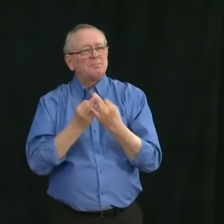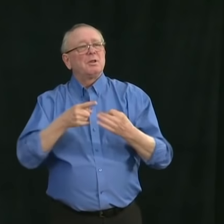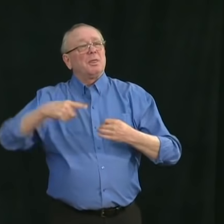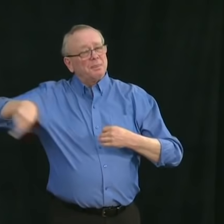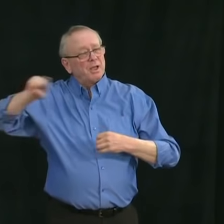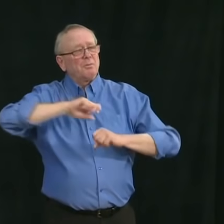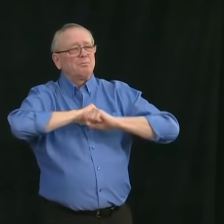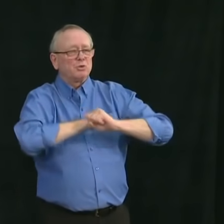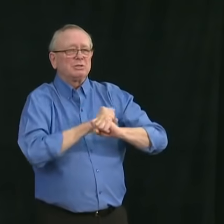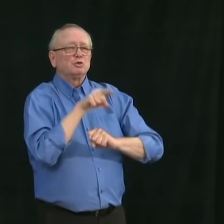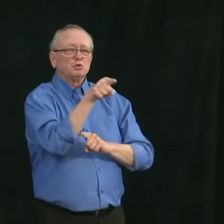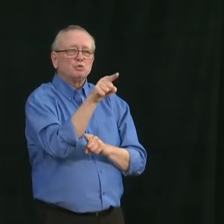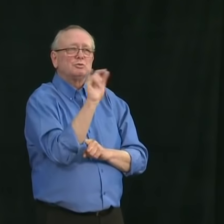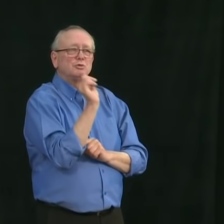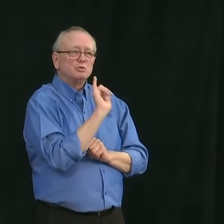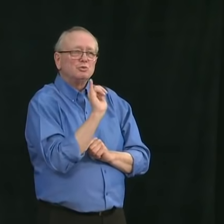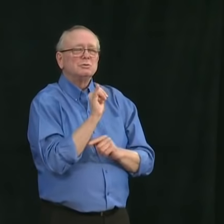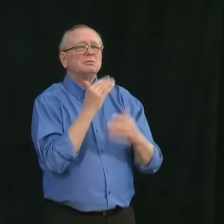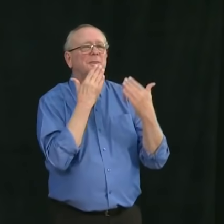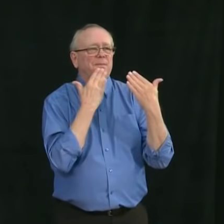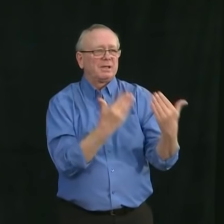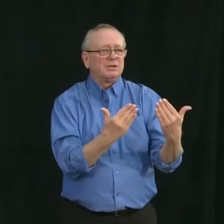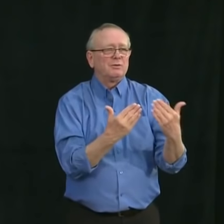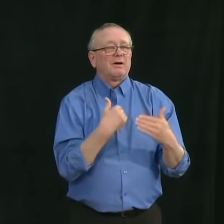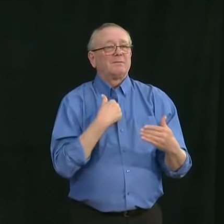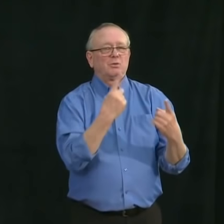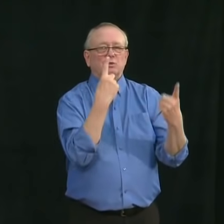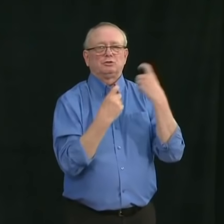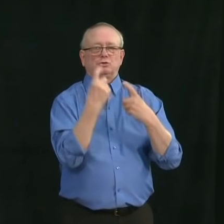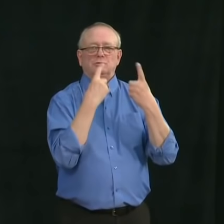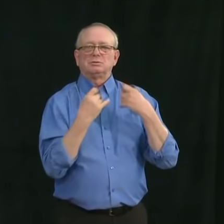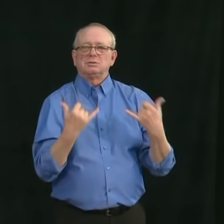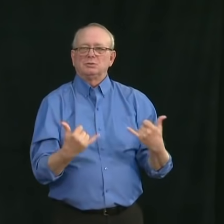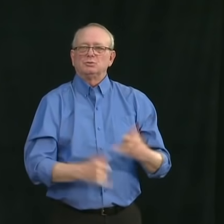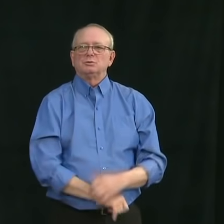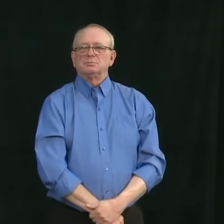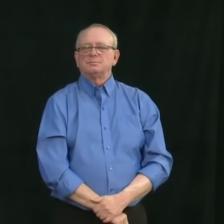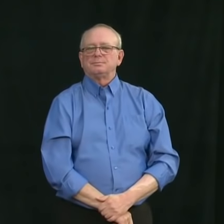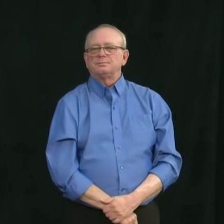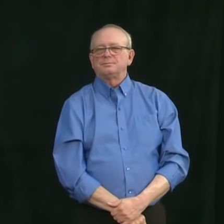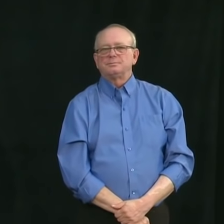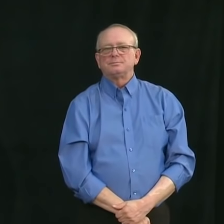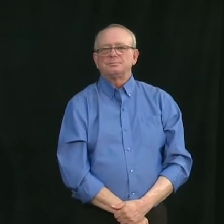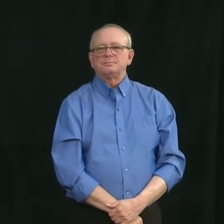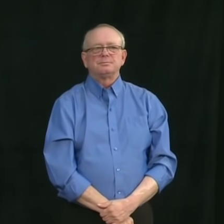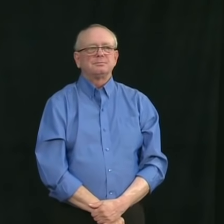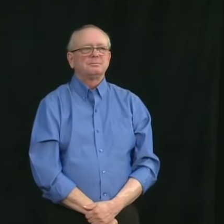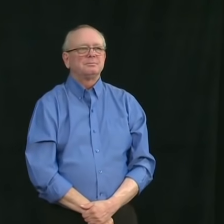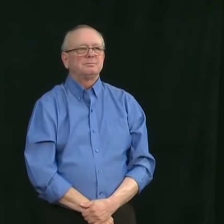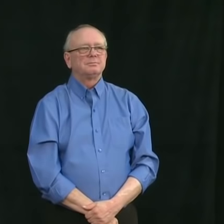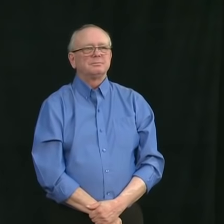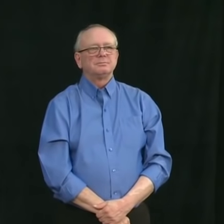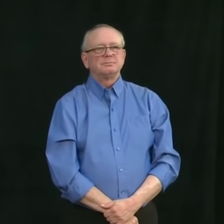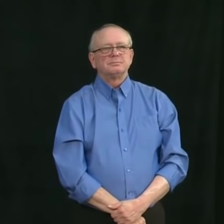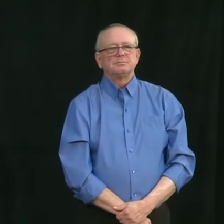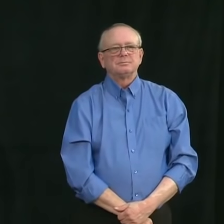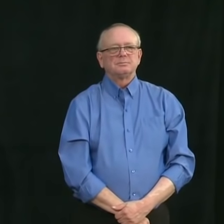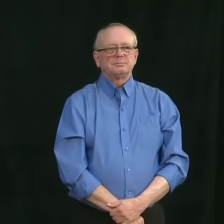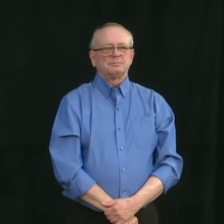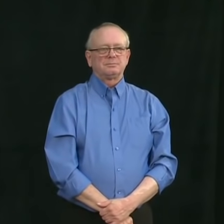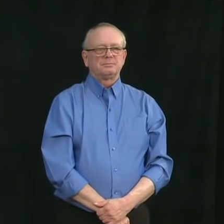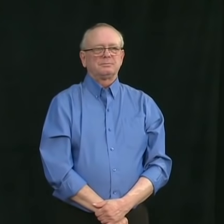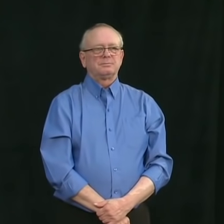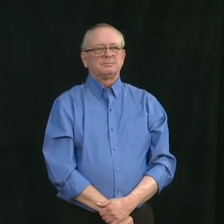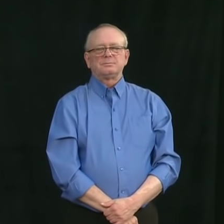have Minister Sawhney, Minister Wilson, as well as Dr. Mark Jaffe, Medical Director and Vice President with AHS. Operator, could you put through the